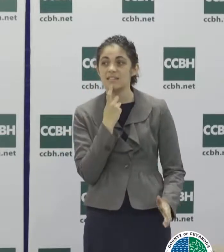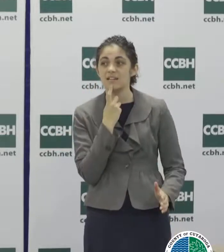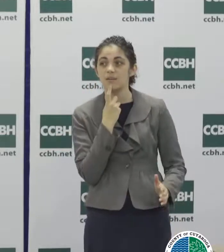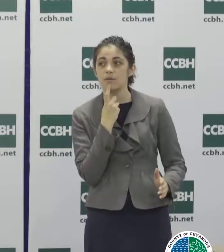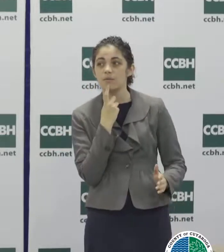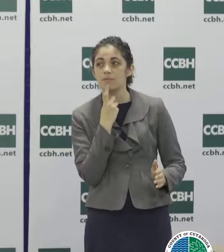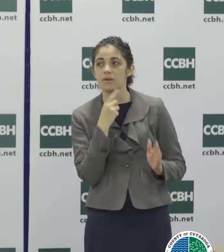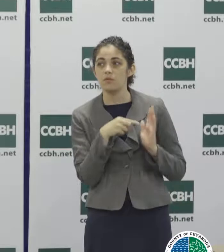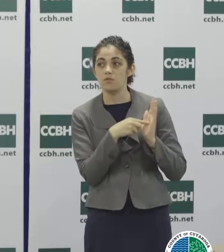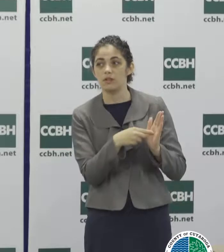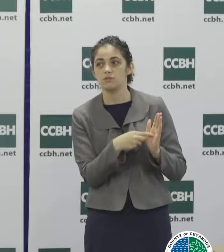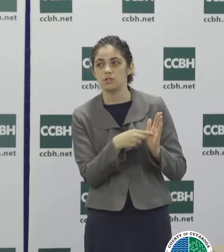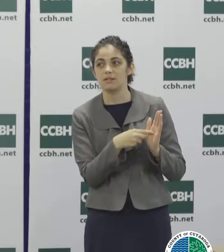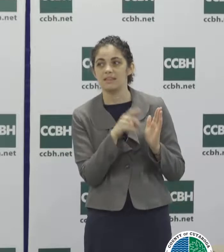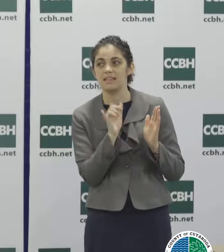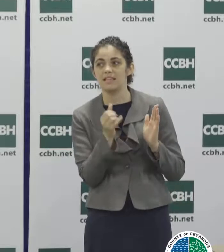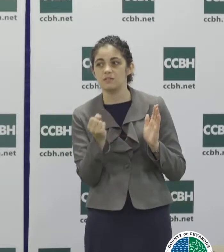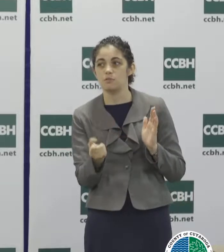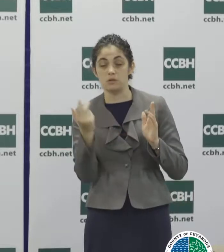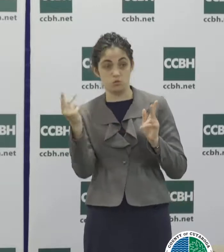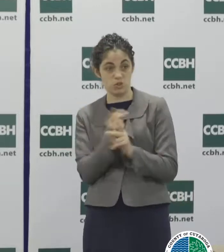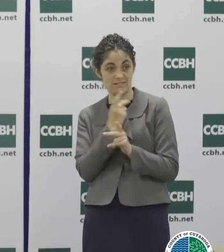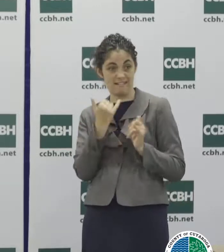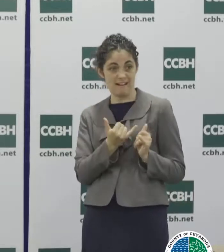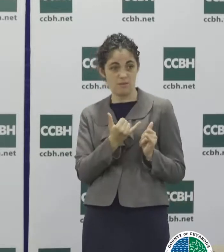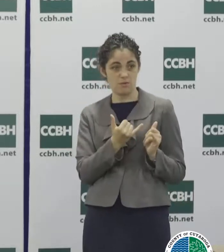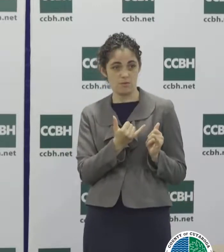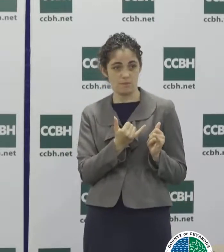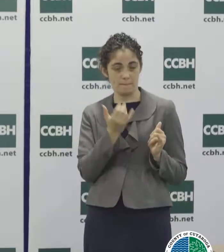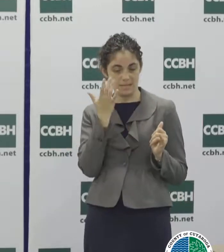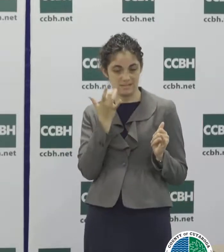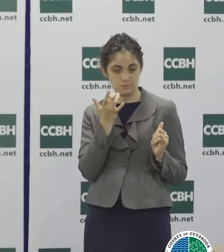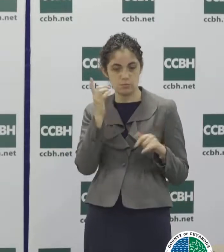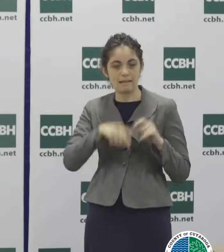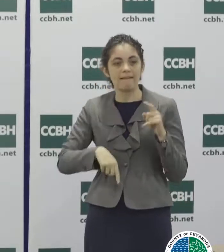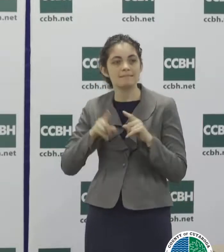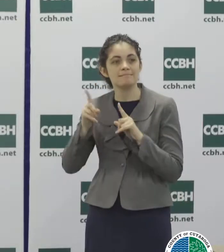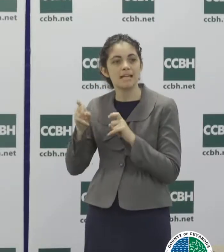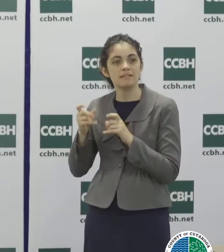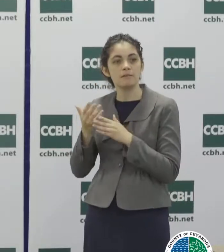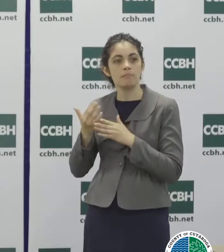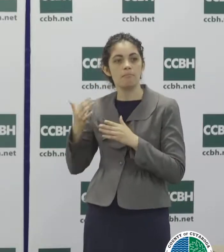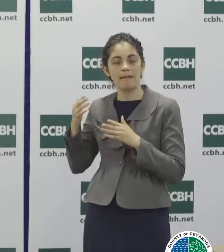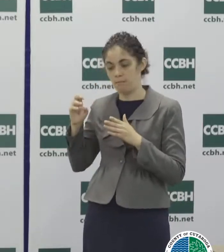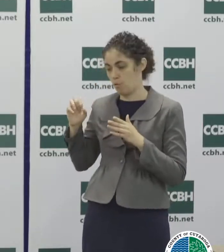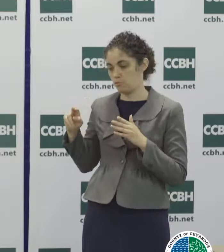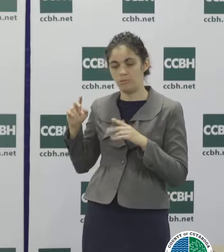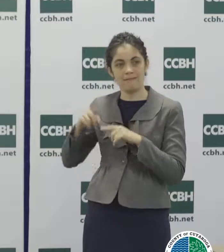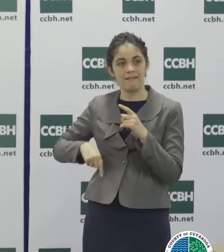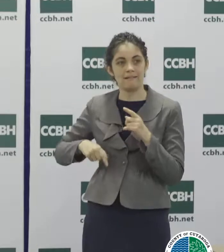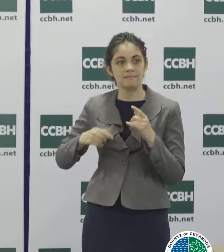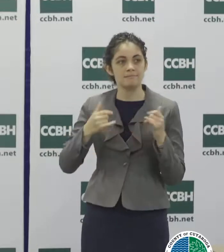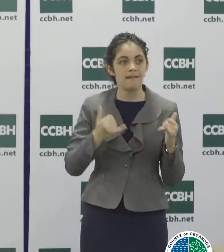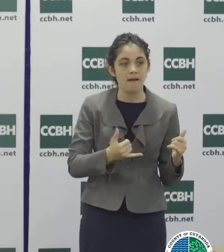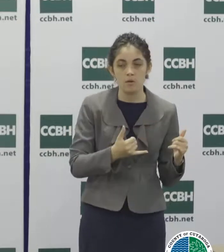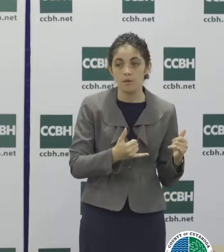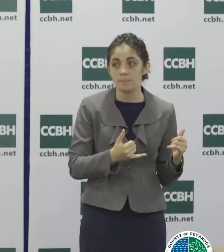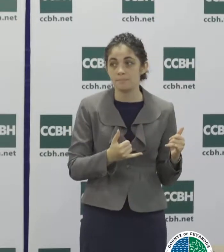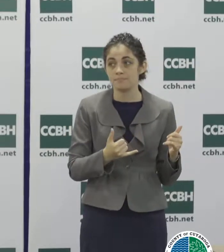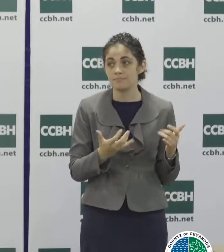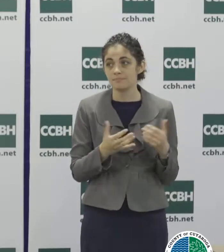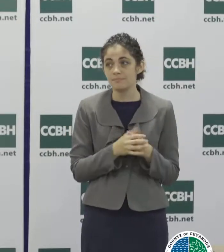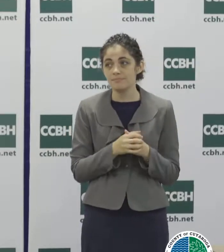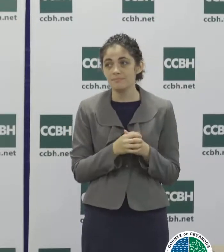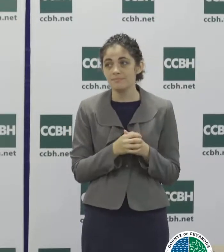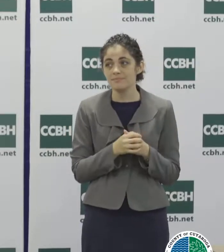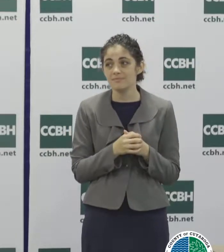of it was that much worse now because we couldn't test people back then, But it is,